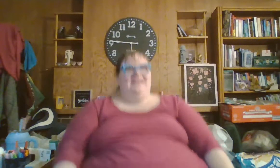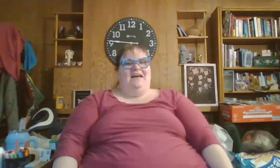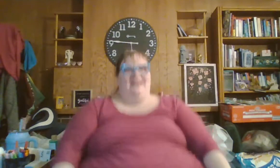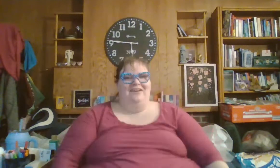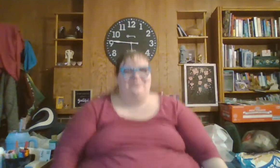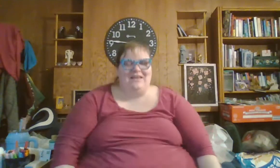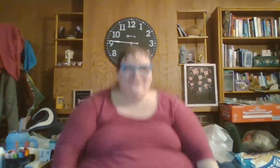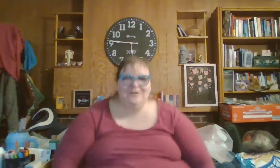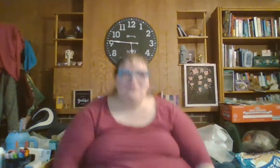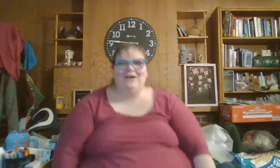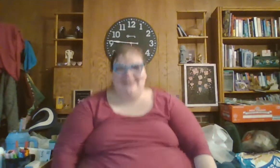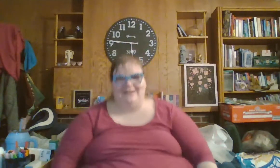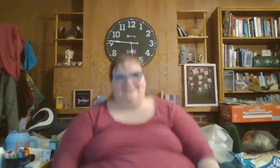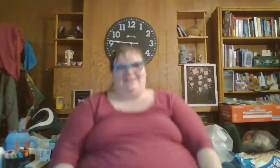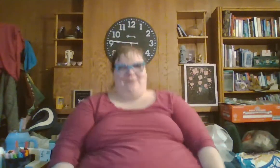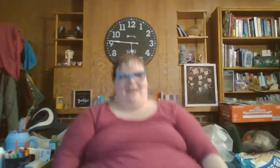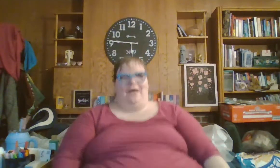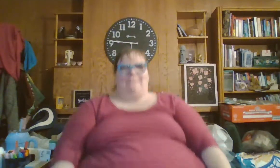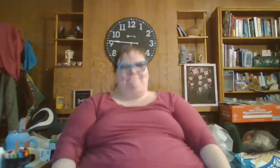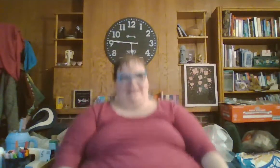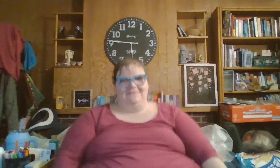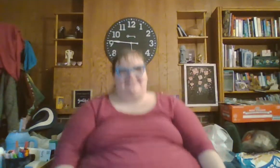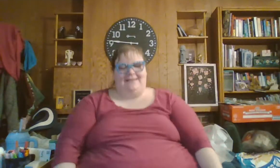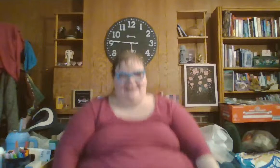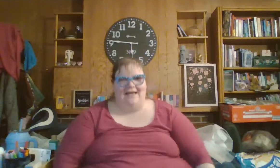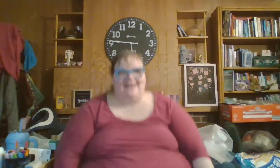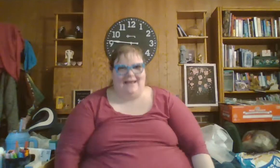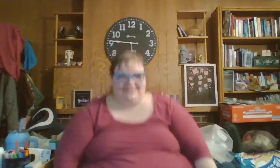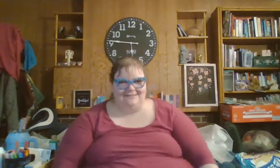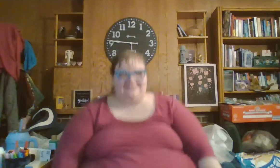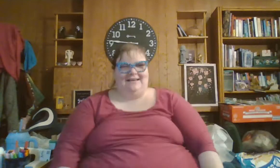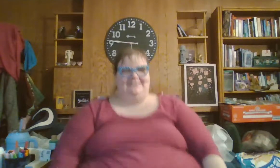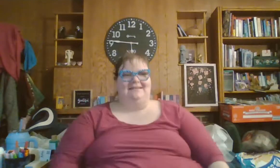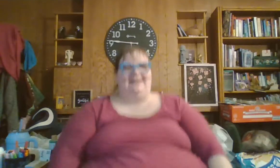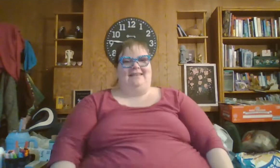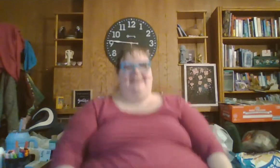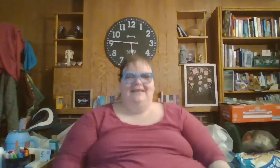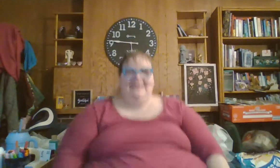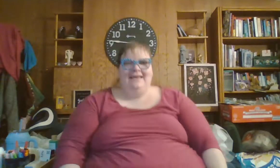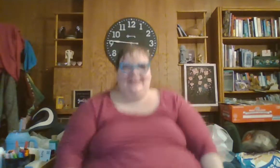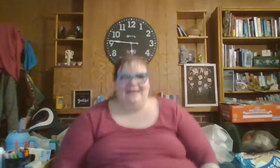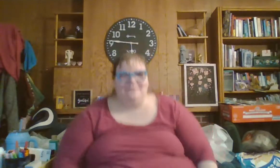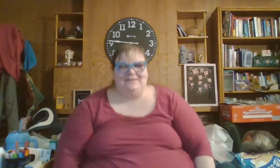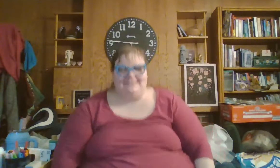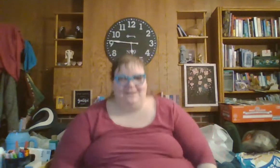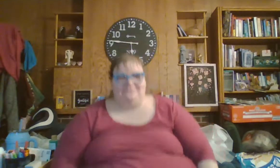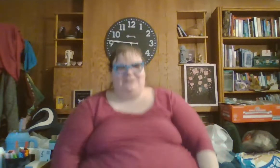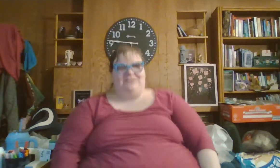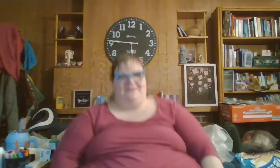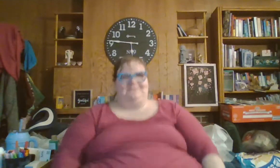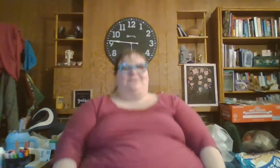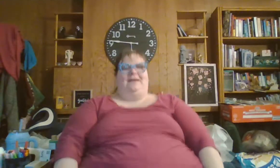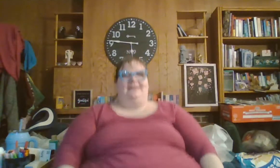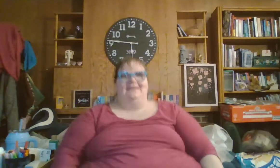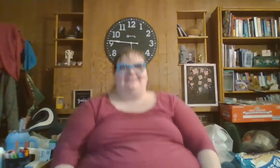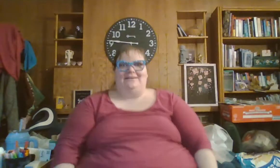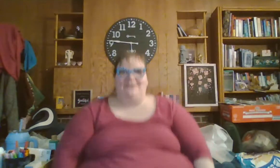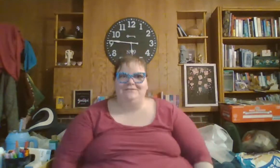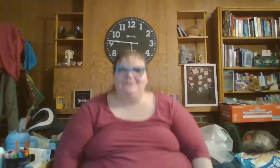I am even more eager to be bouncing and exercising and getting myself in shape so I can get down to Costa